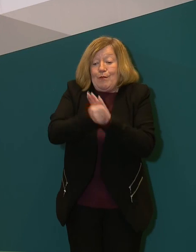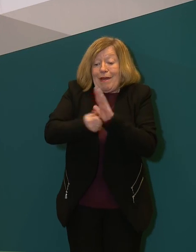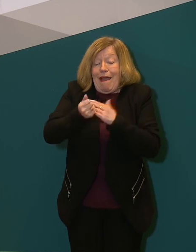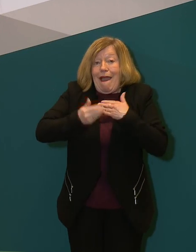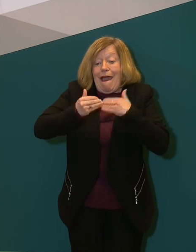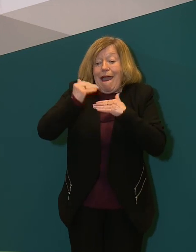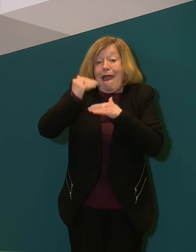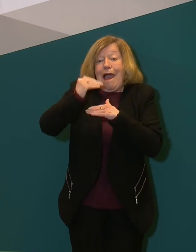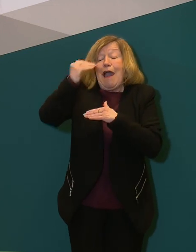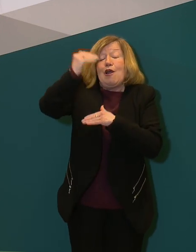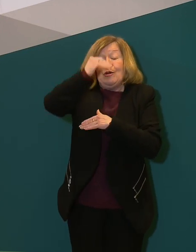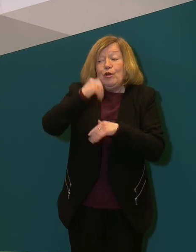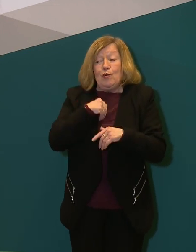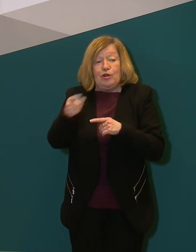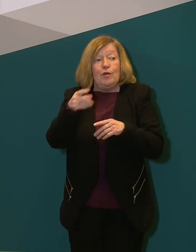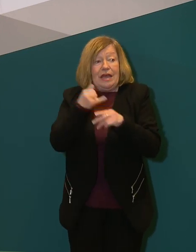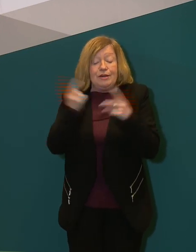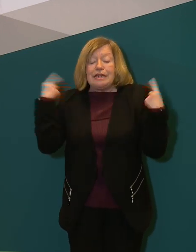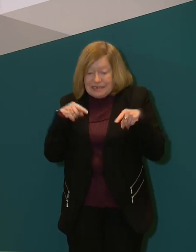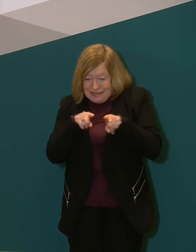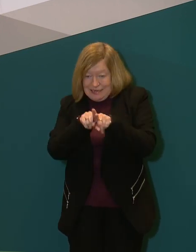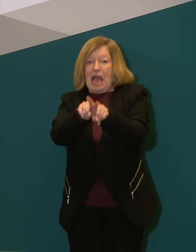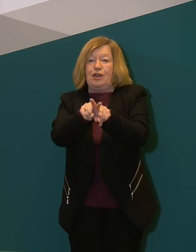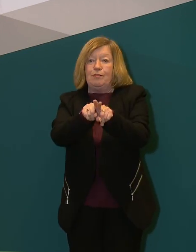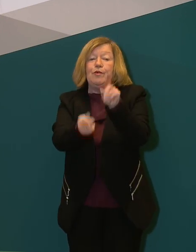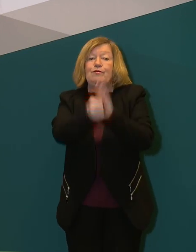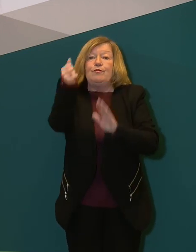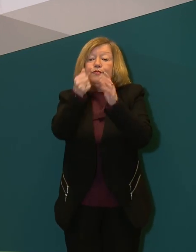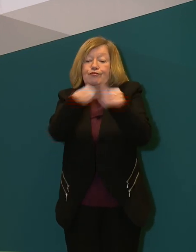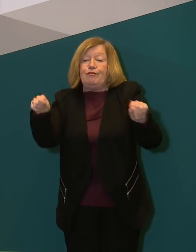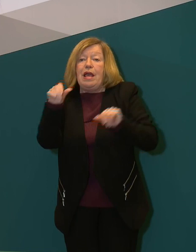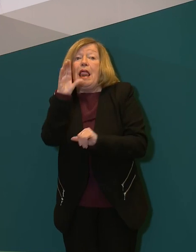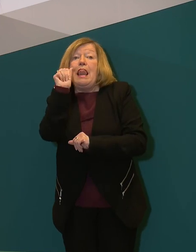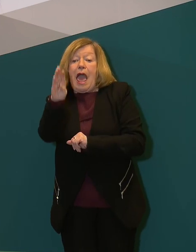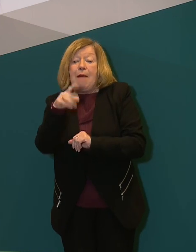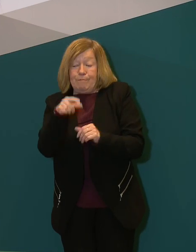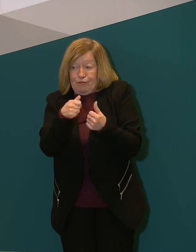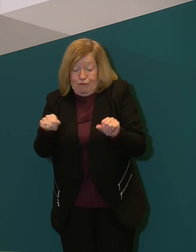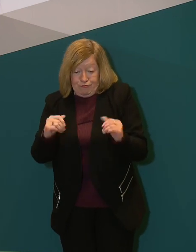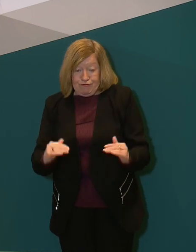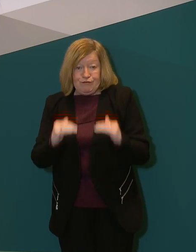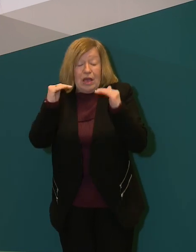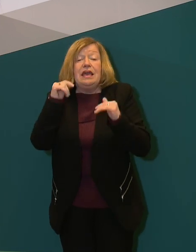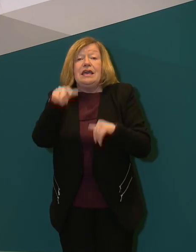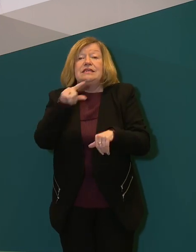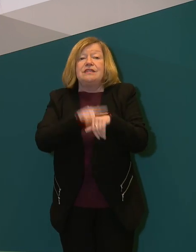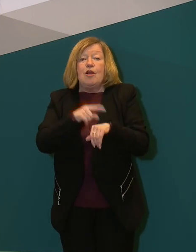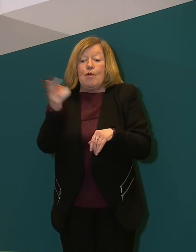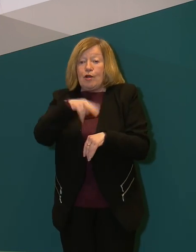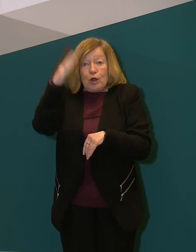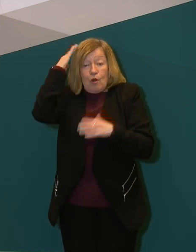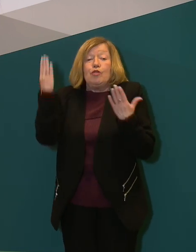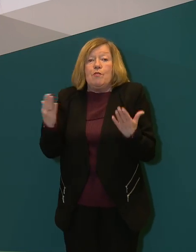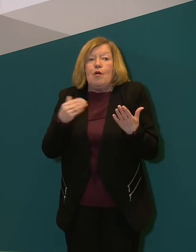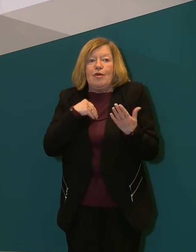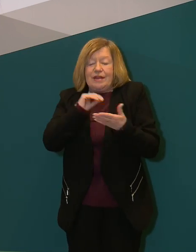but we'll be doing that in tandem with building up that lab and securing that reagent, which is at a point of uncertainty at the moment, but